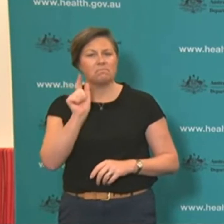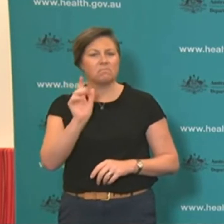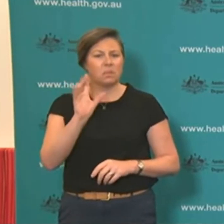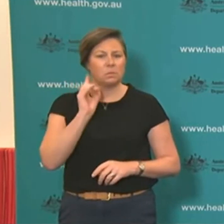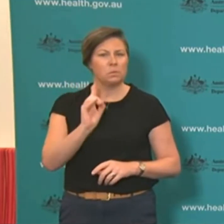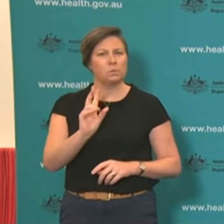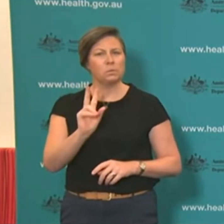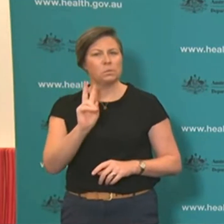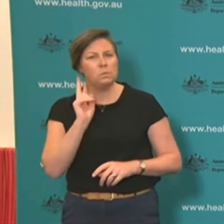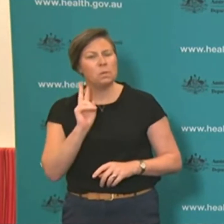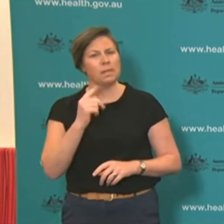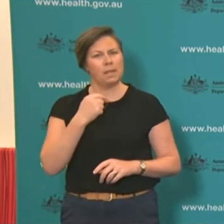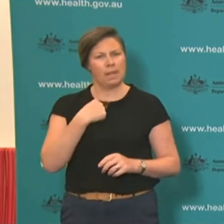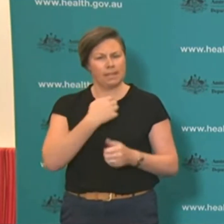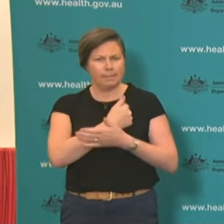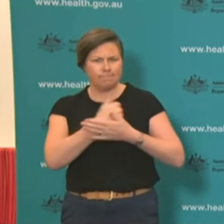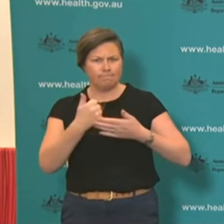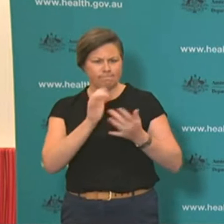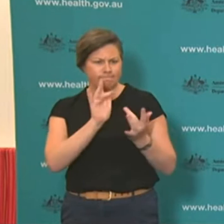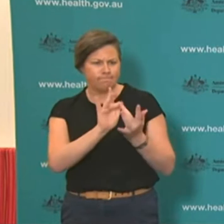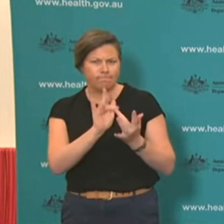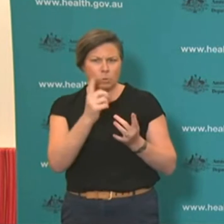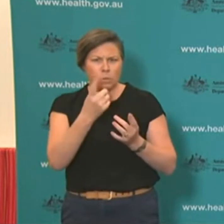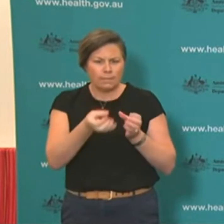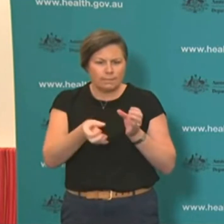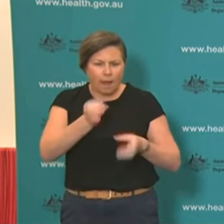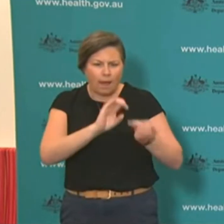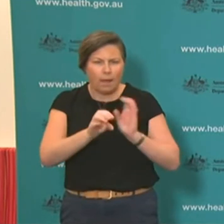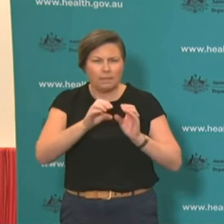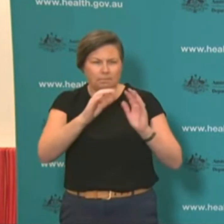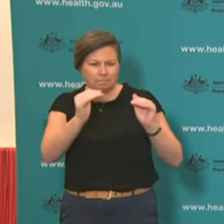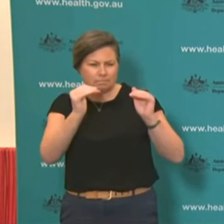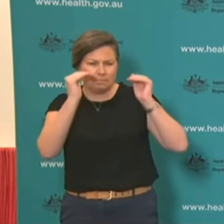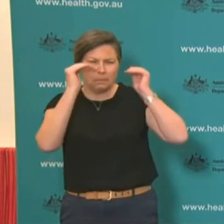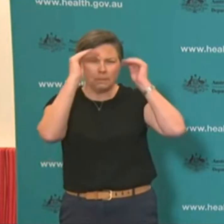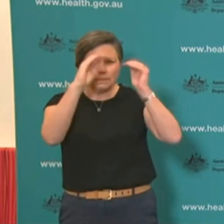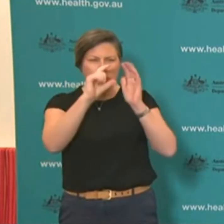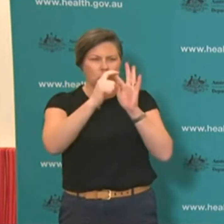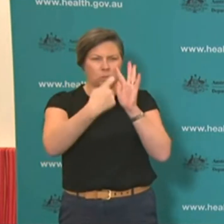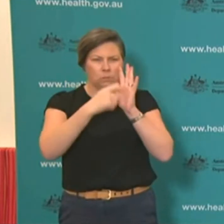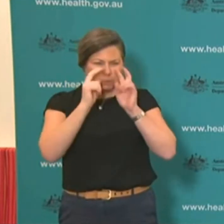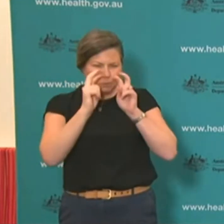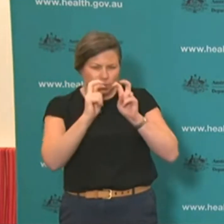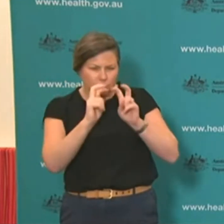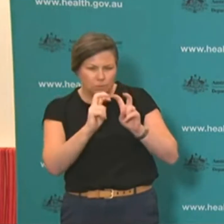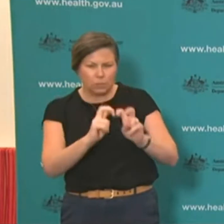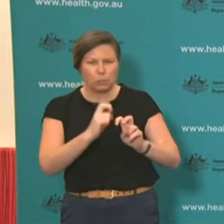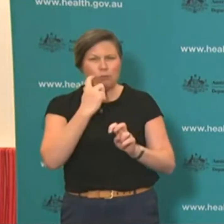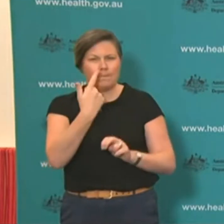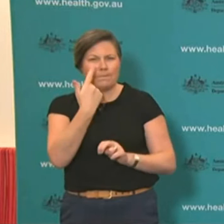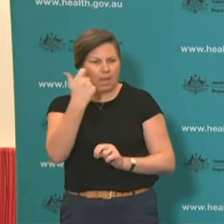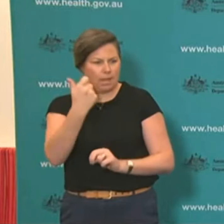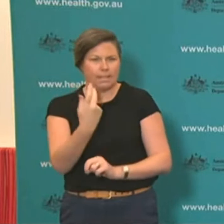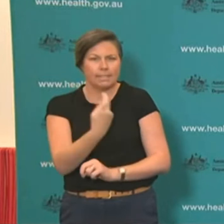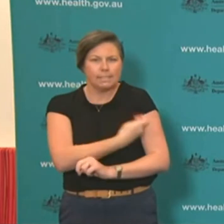with Australian scientists and clinical researchers who have been involved in the research effort for COVID-19 in Australia.